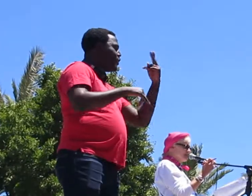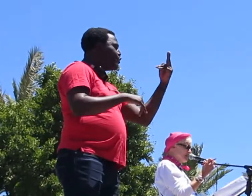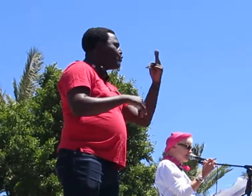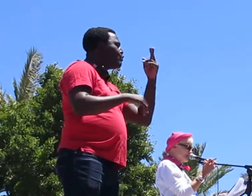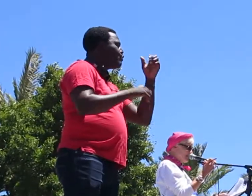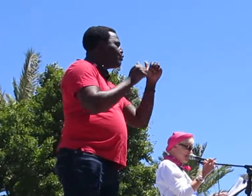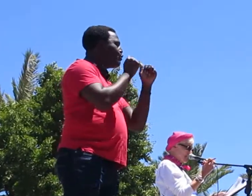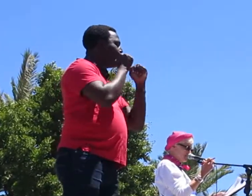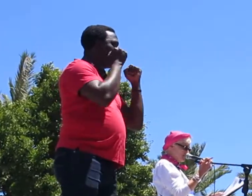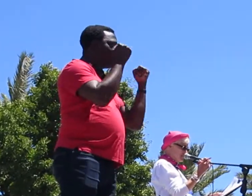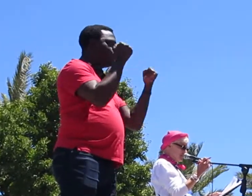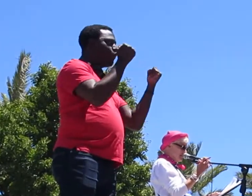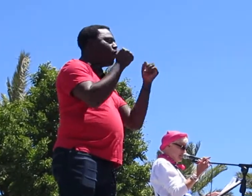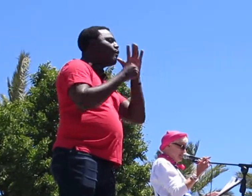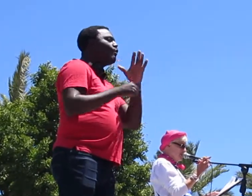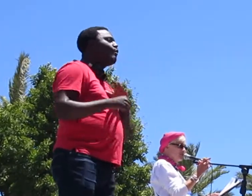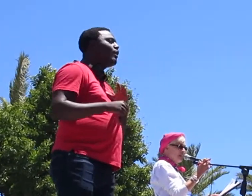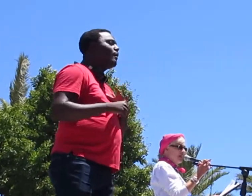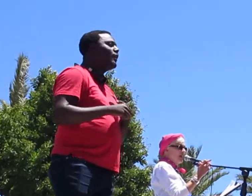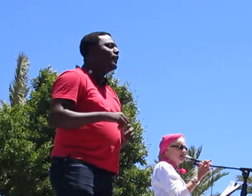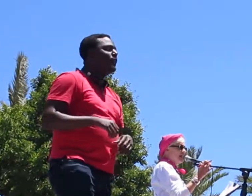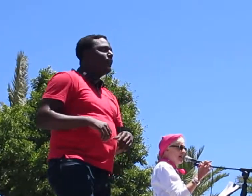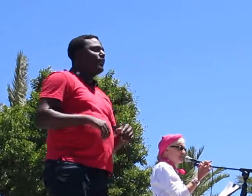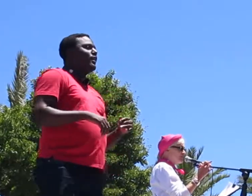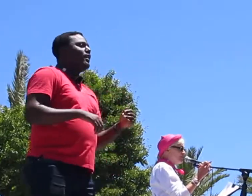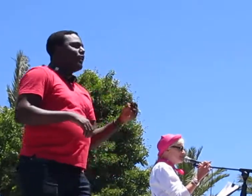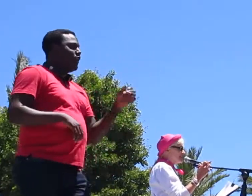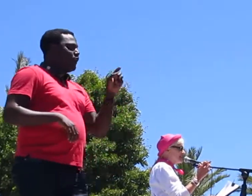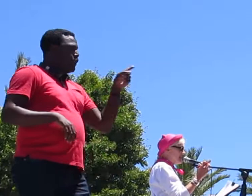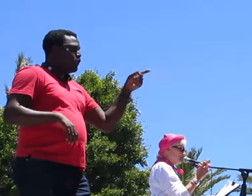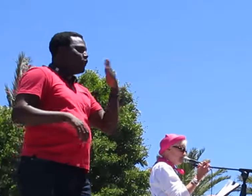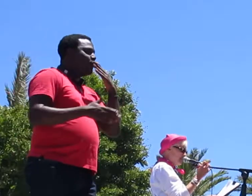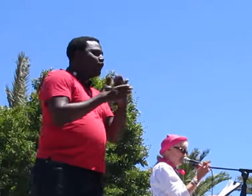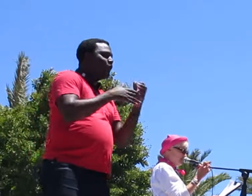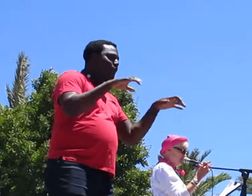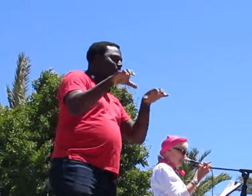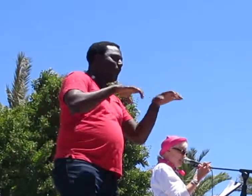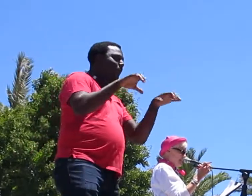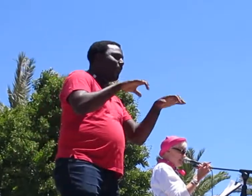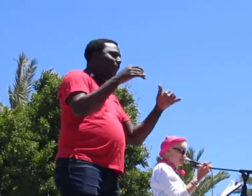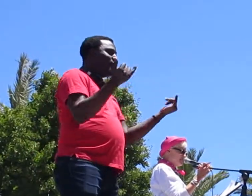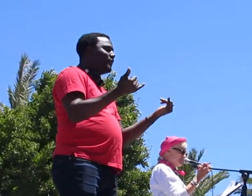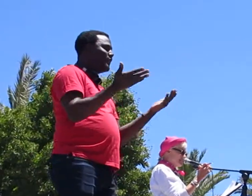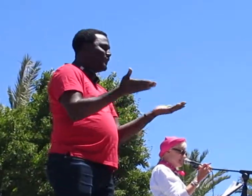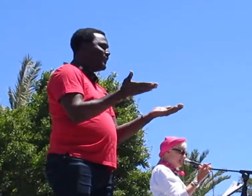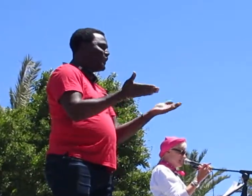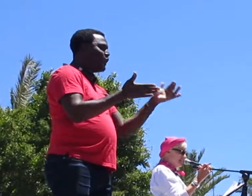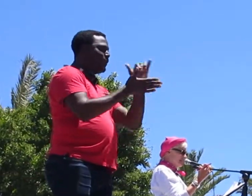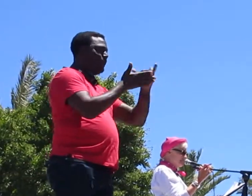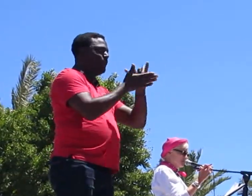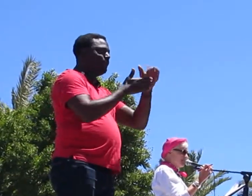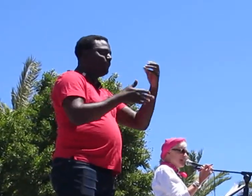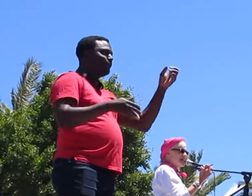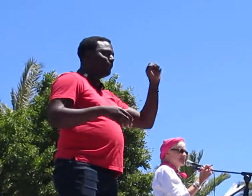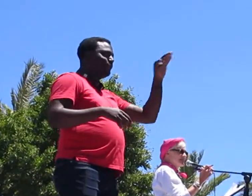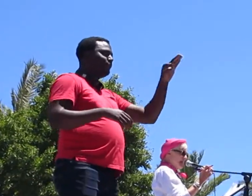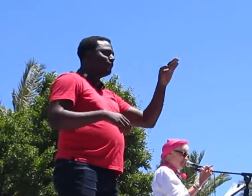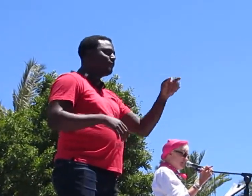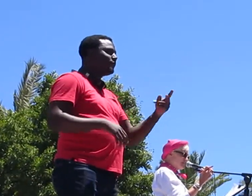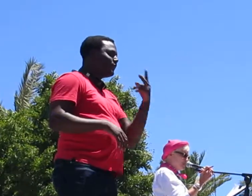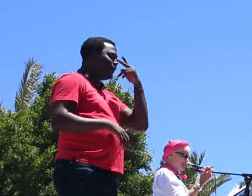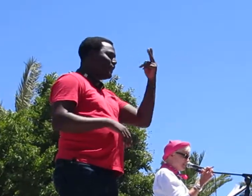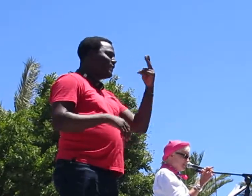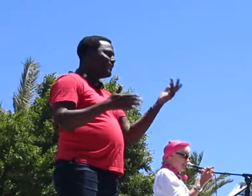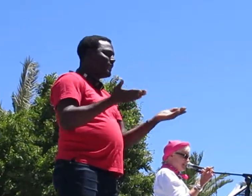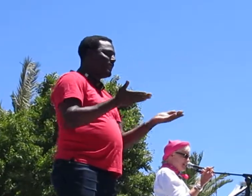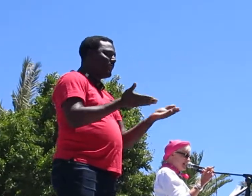Julia is a much beloved actress here in the Bay Area and New York City and beyond. She was seen here in the Playhouse's